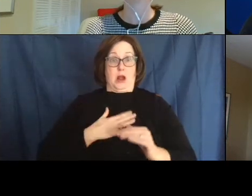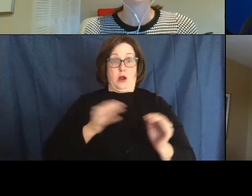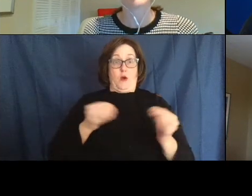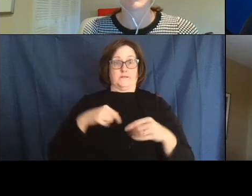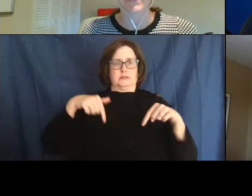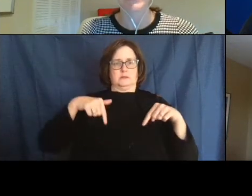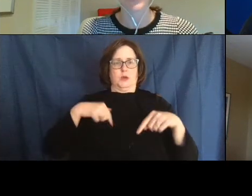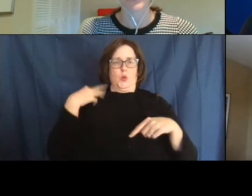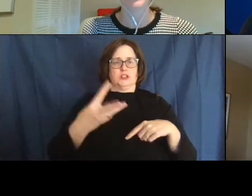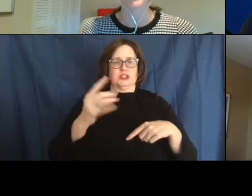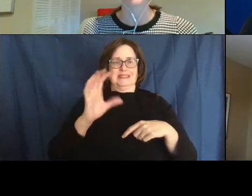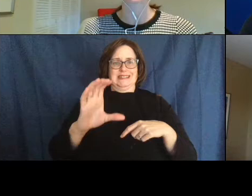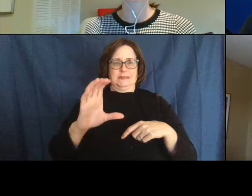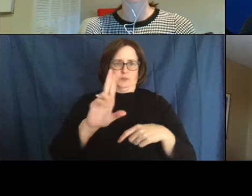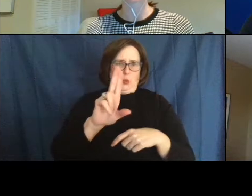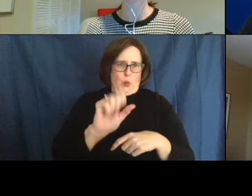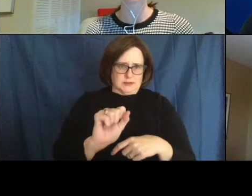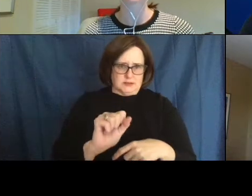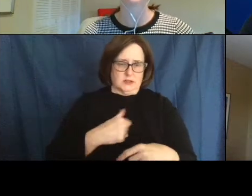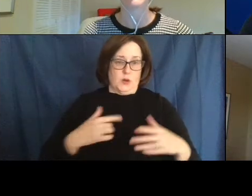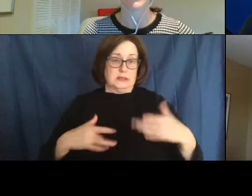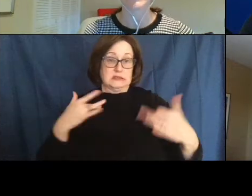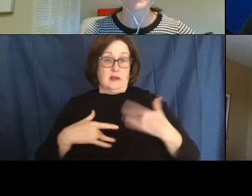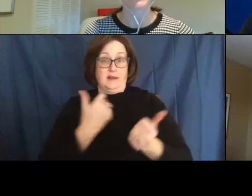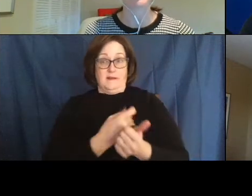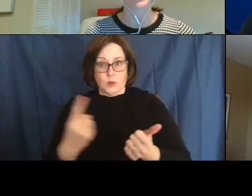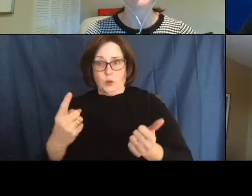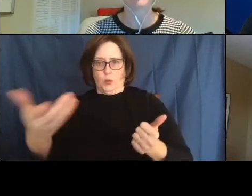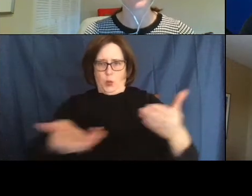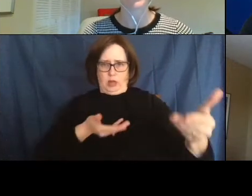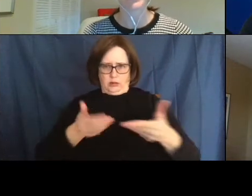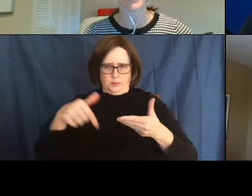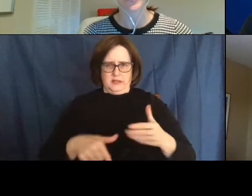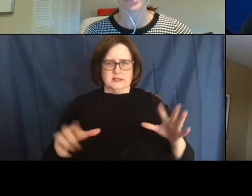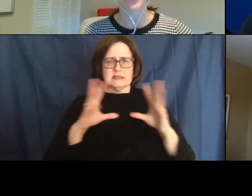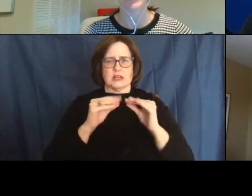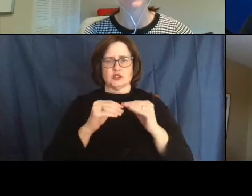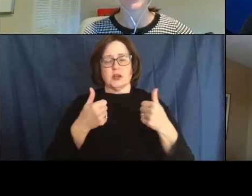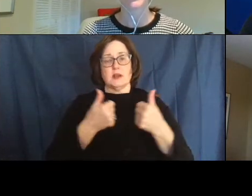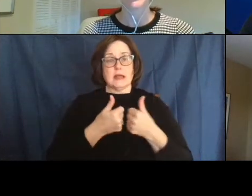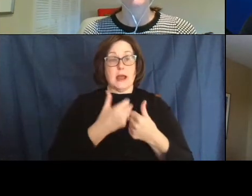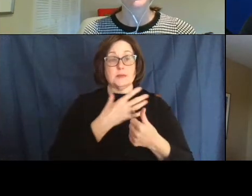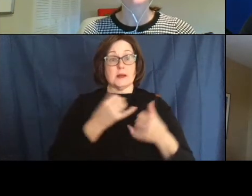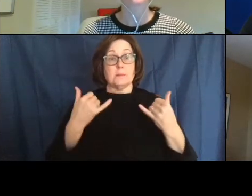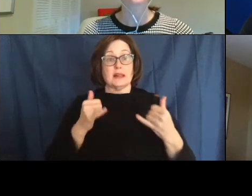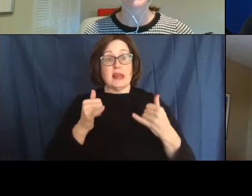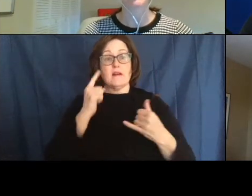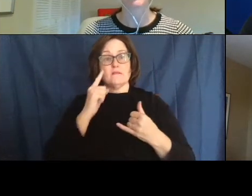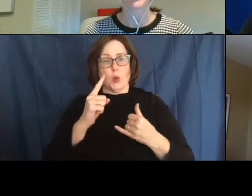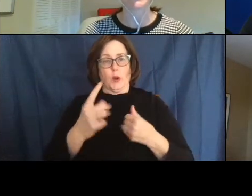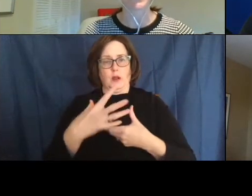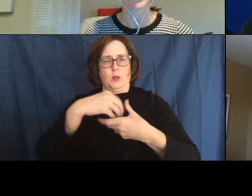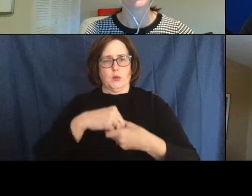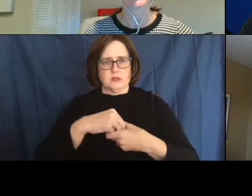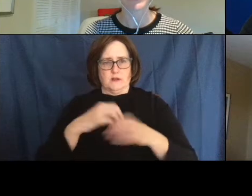I'm really excited to welcome you all to this session today on games and play for inclusive education. We have an excellent lineup